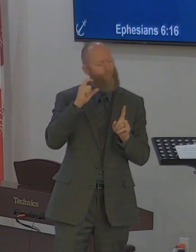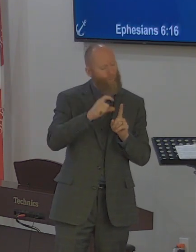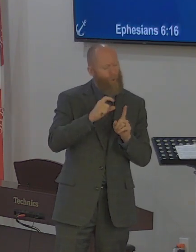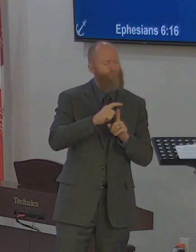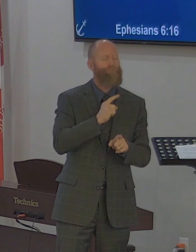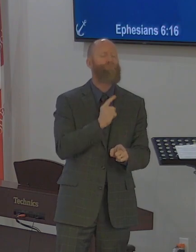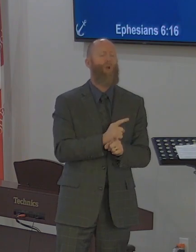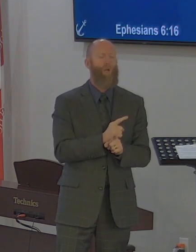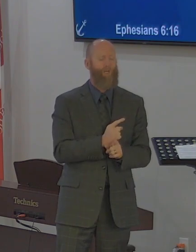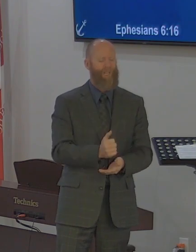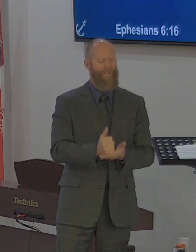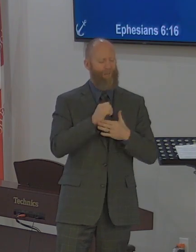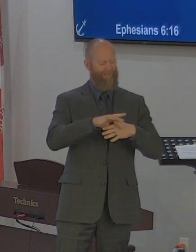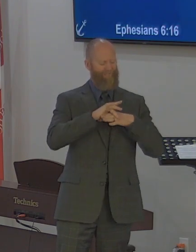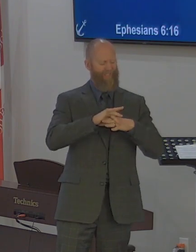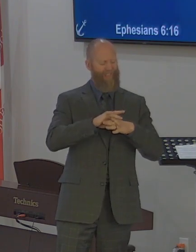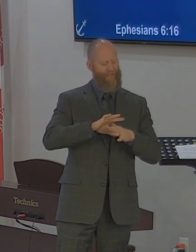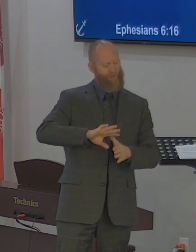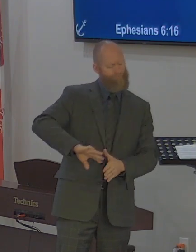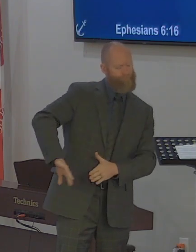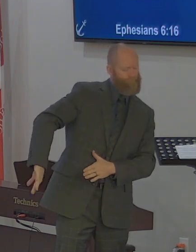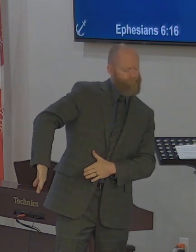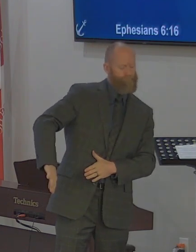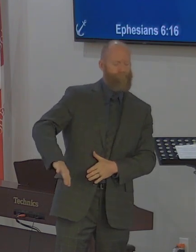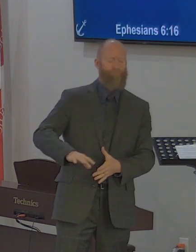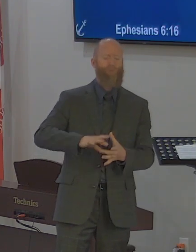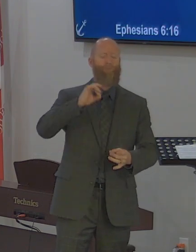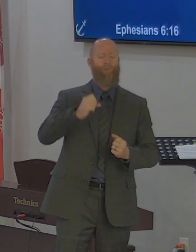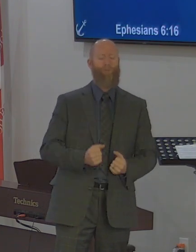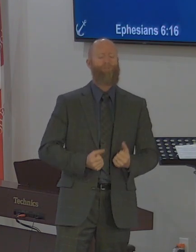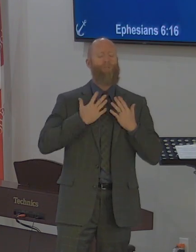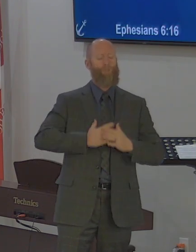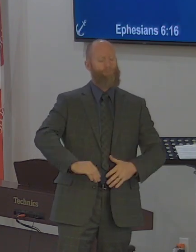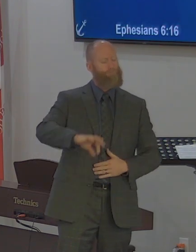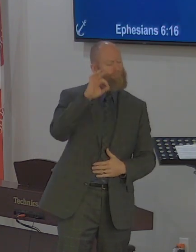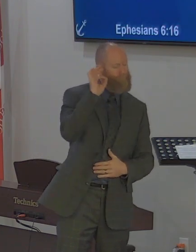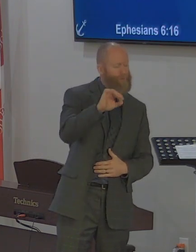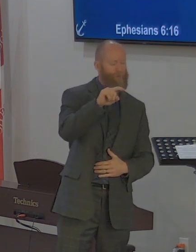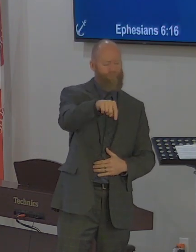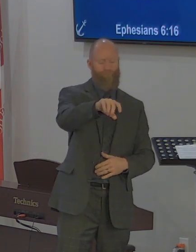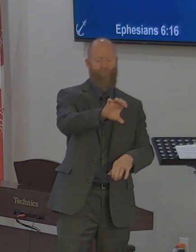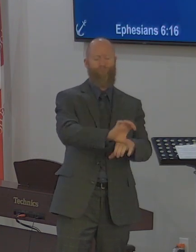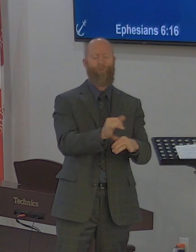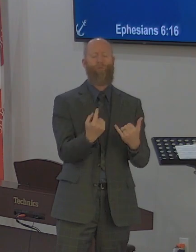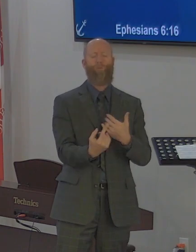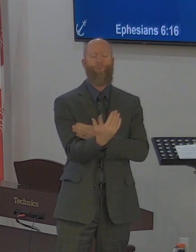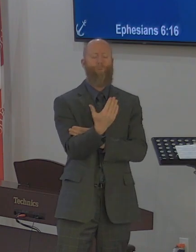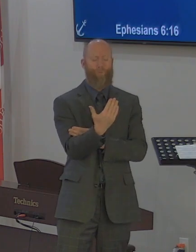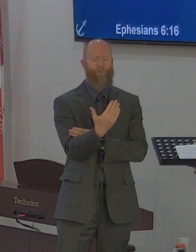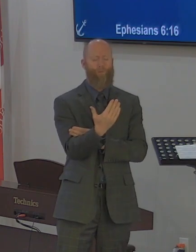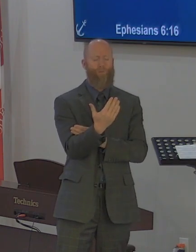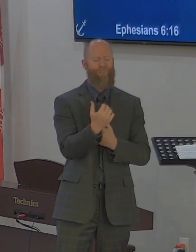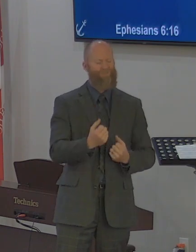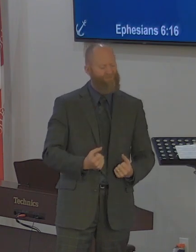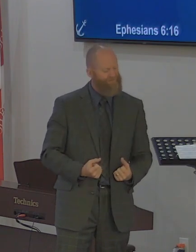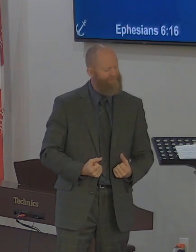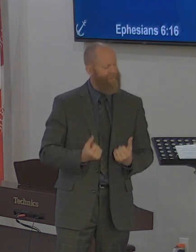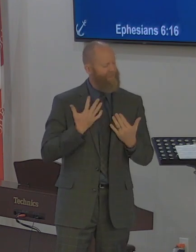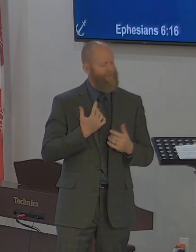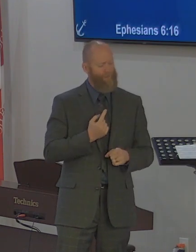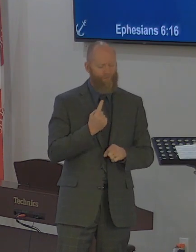just put me aside, Father, and speak to the congregation this morning. Lord, I pray that you would just fill me with the Holy Spirit,